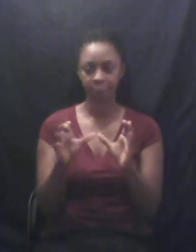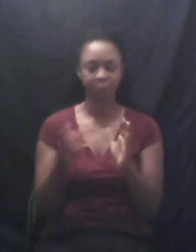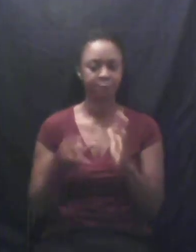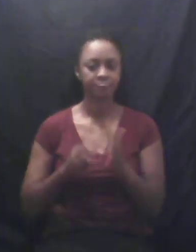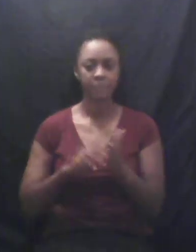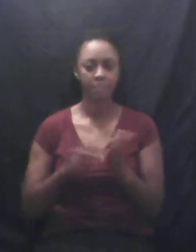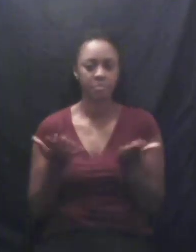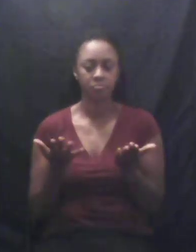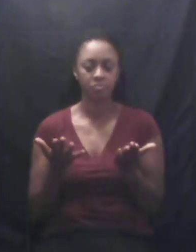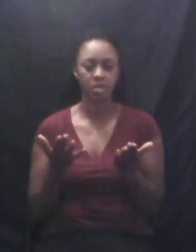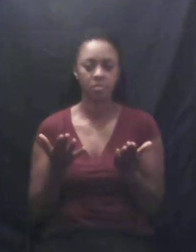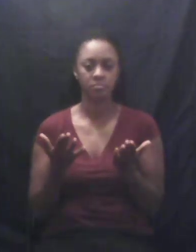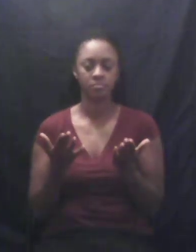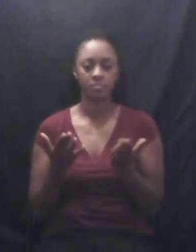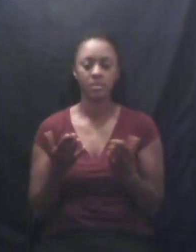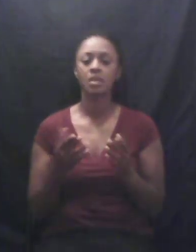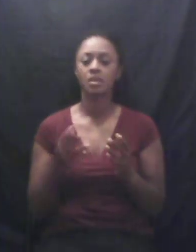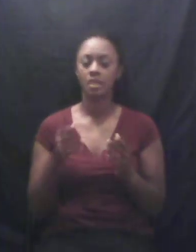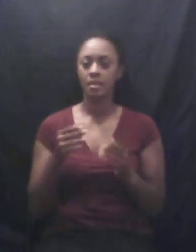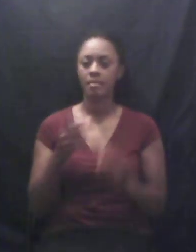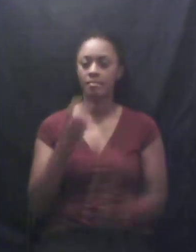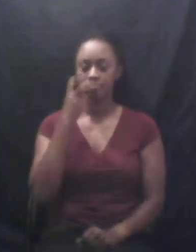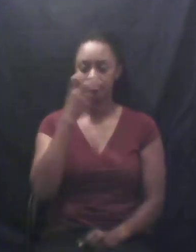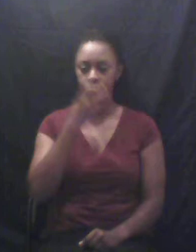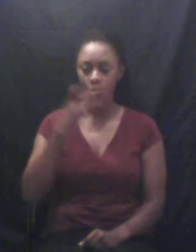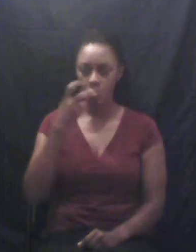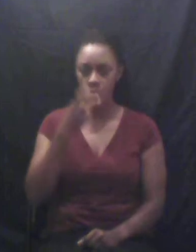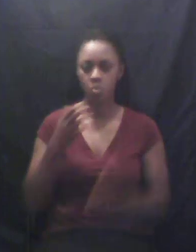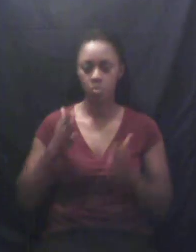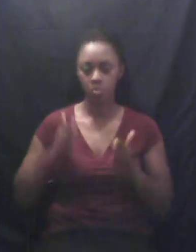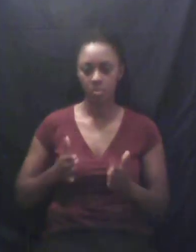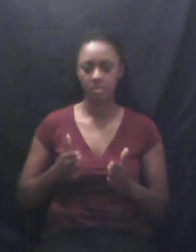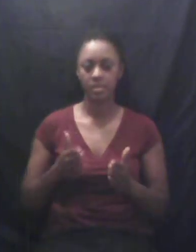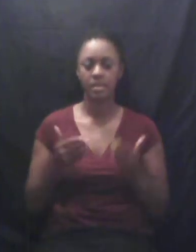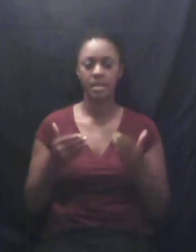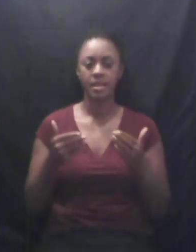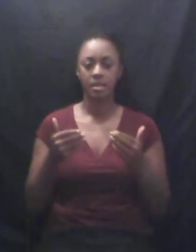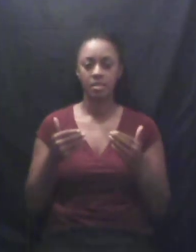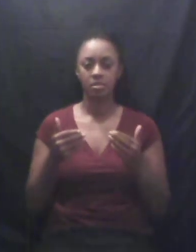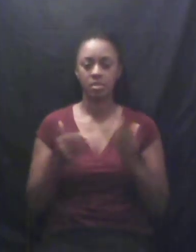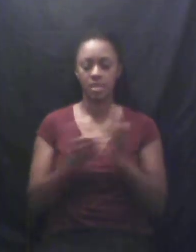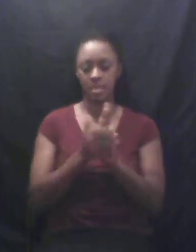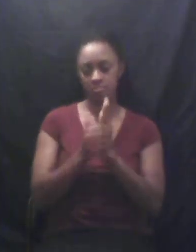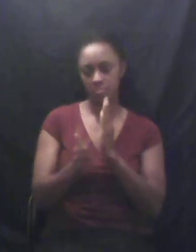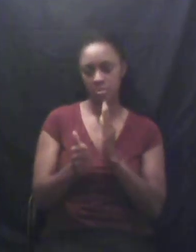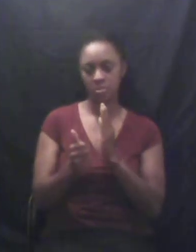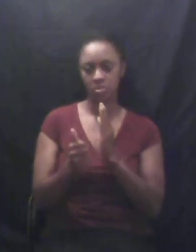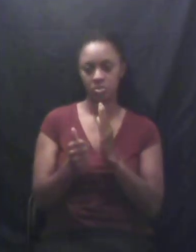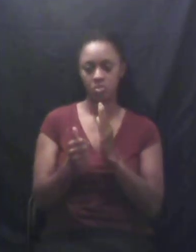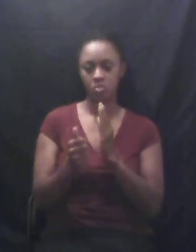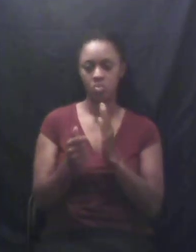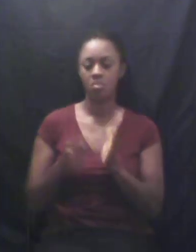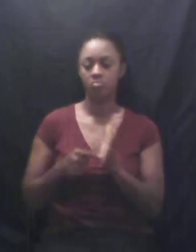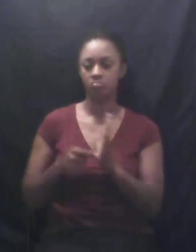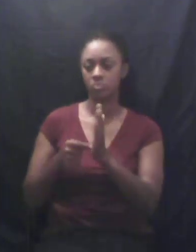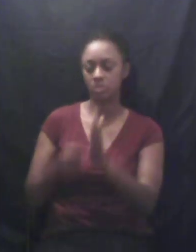demonstrated using silent oral techniques and natural gestures. So